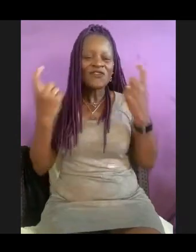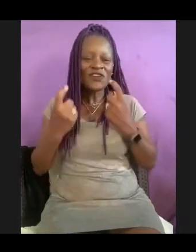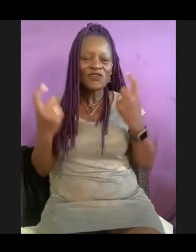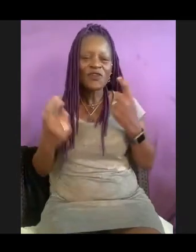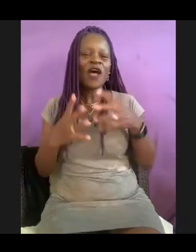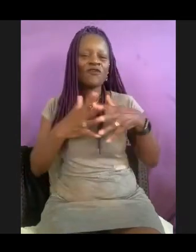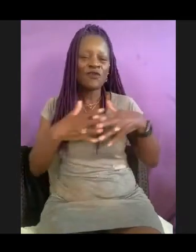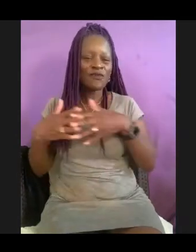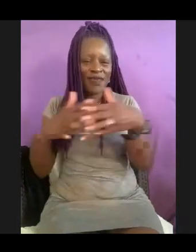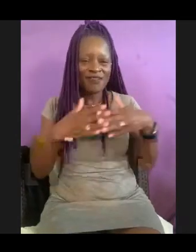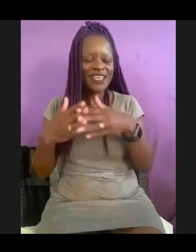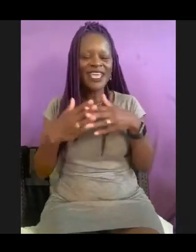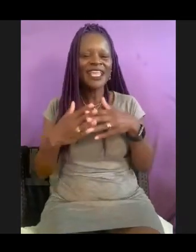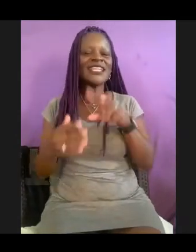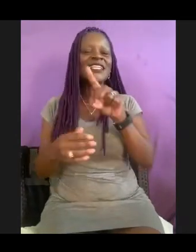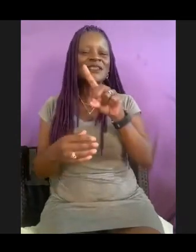with Disability Act.